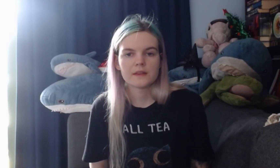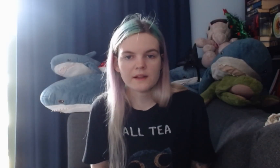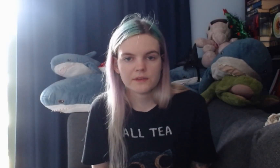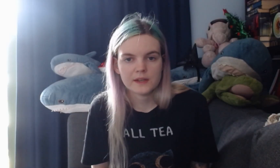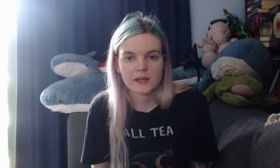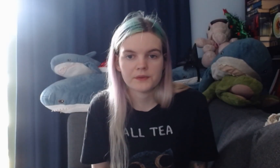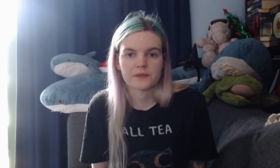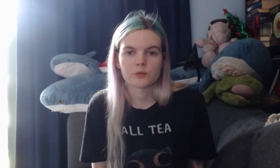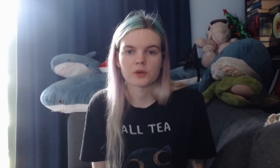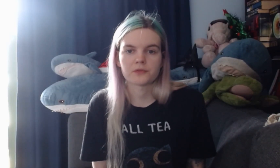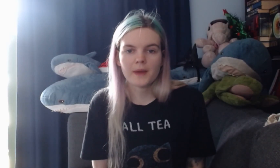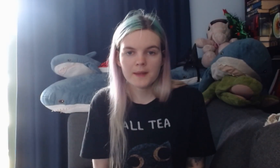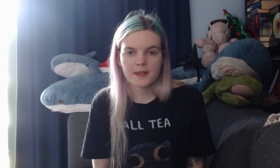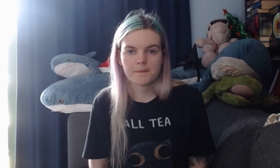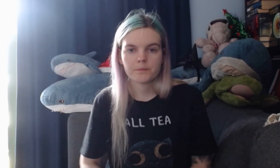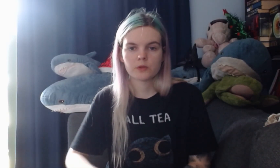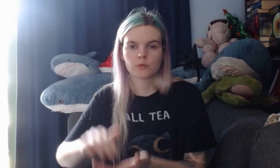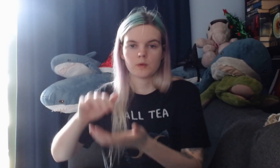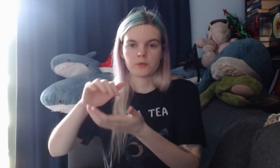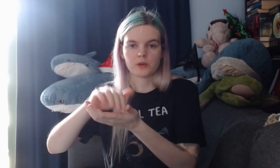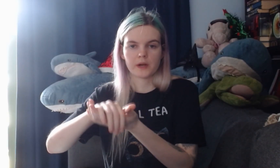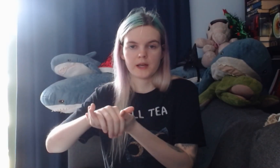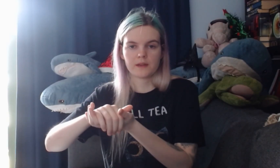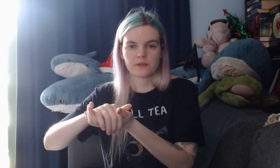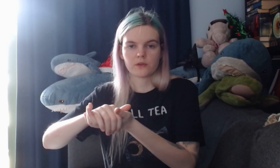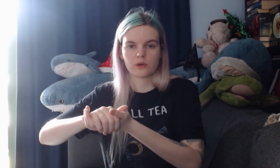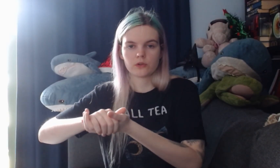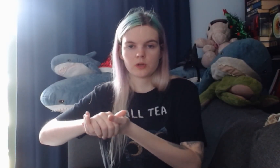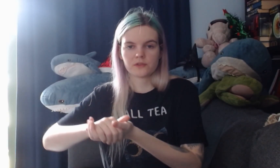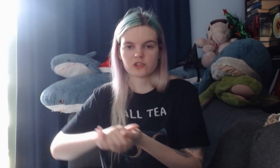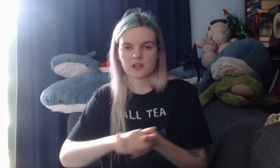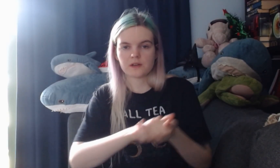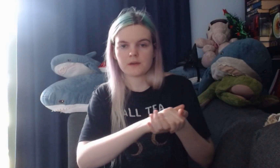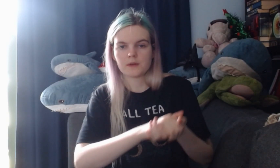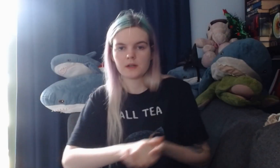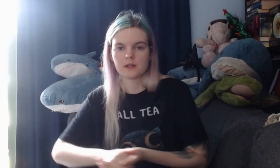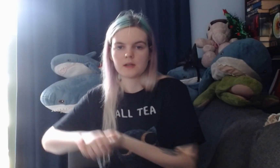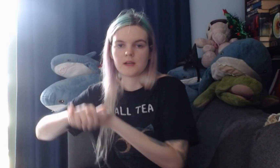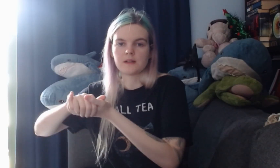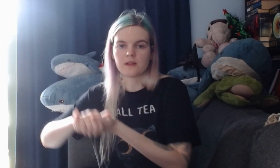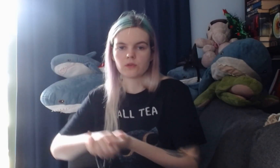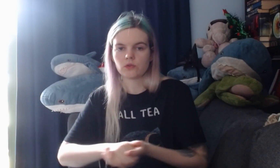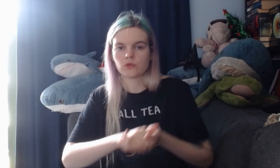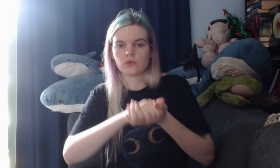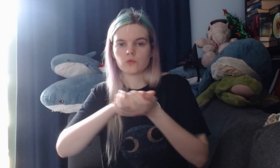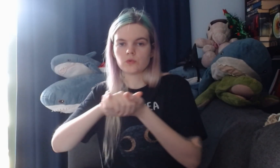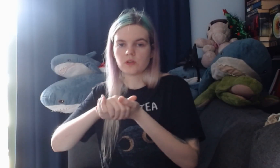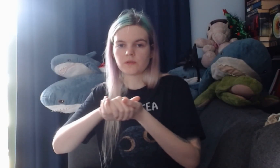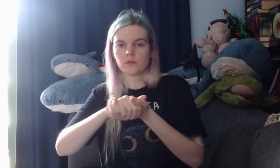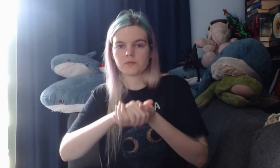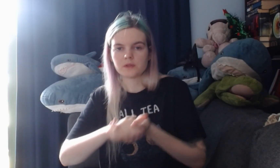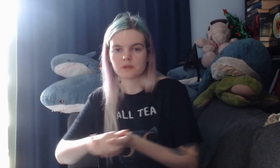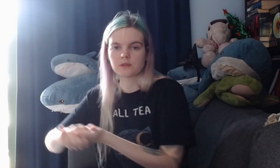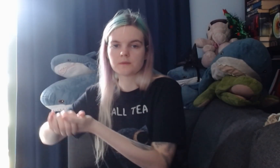Next, he gives us the word for baby. We put our hands on top of each other and then do this movement.